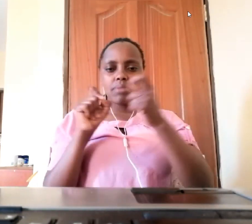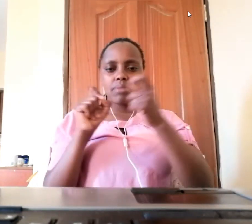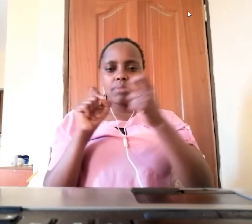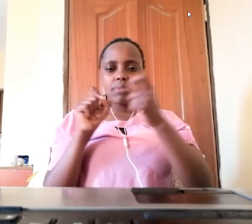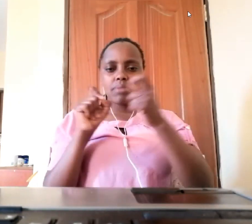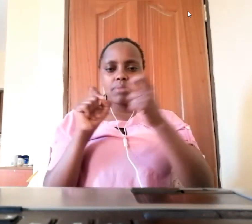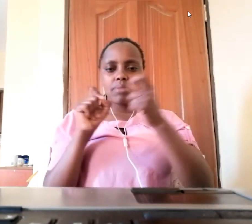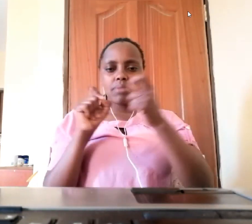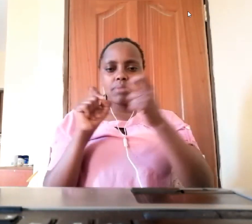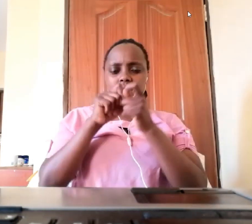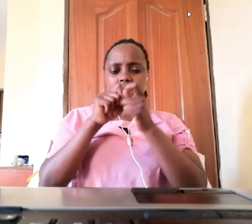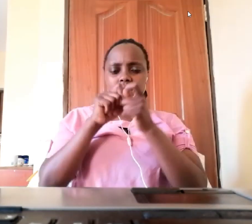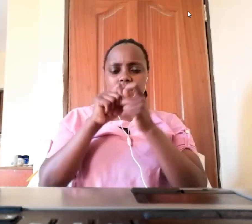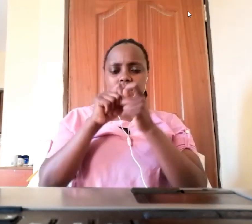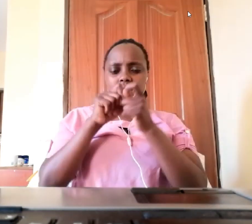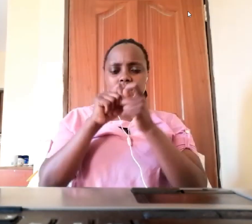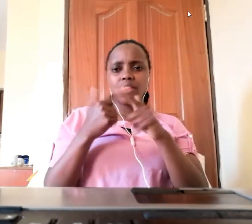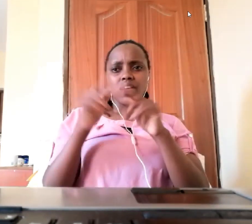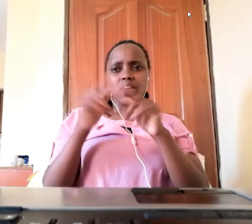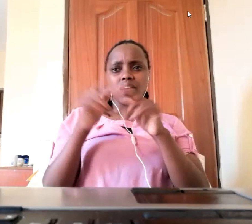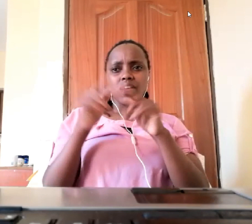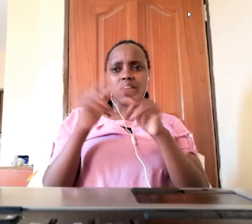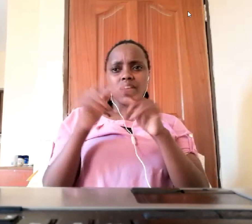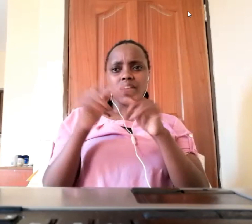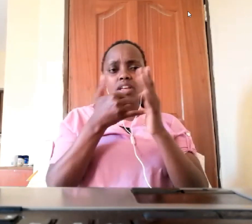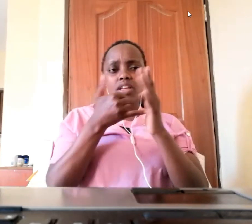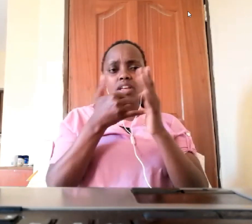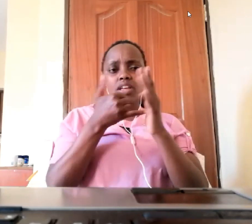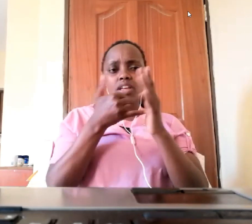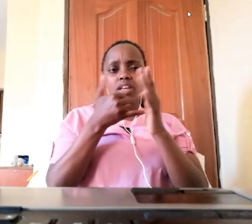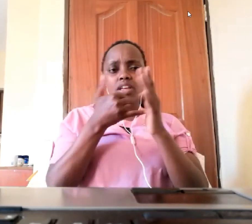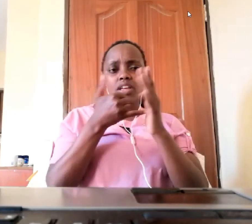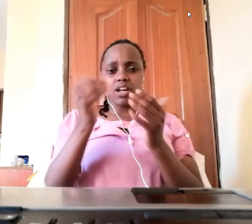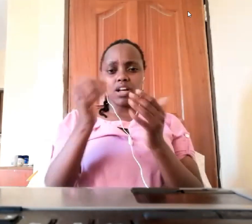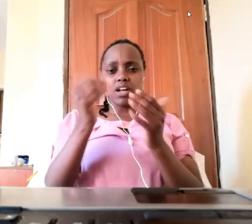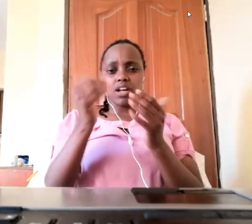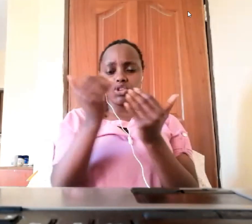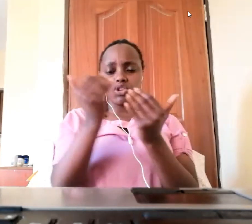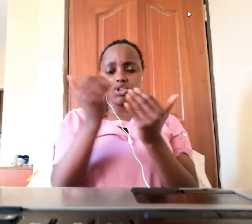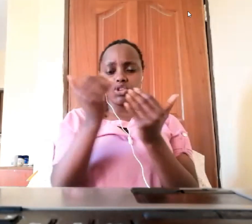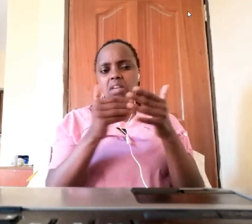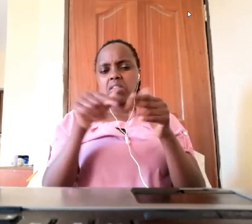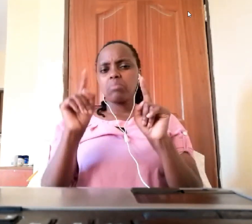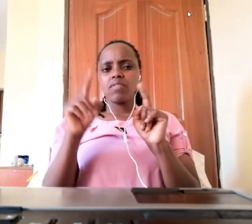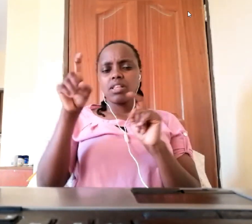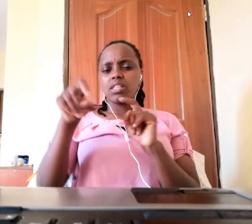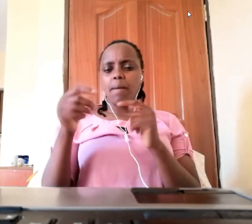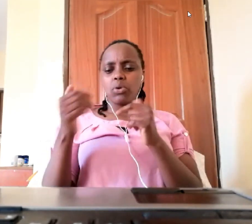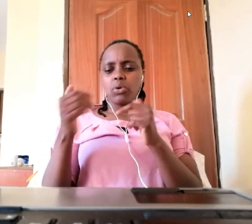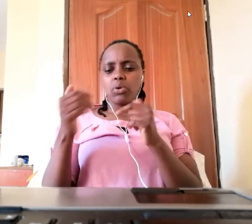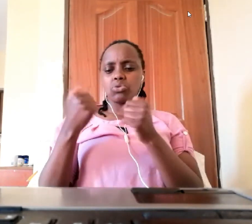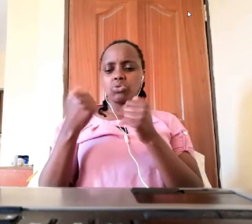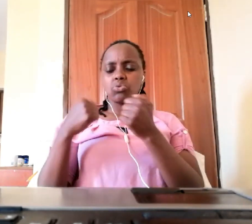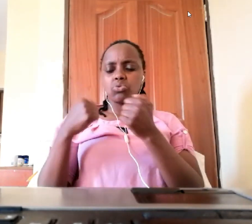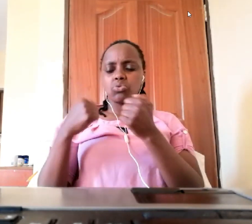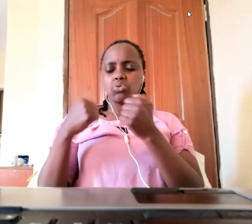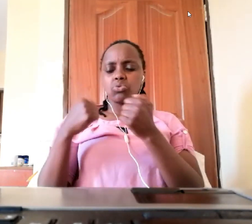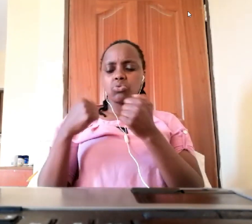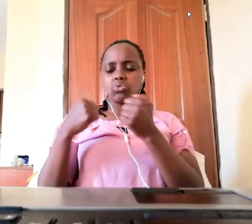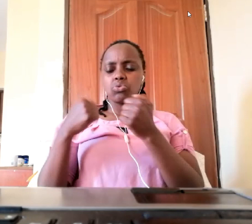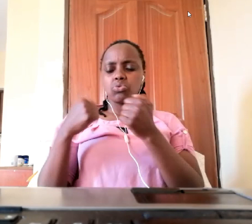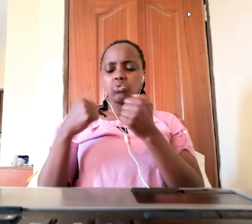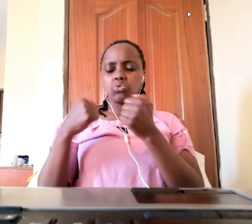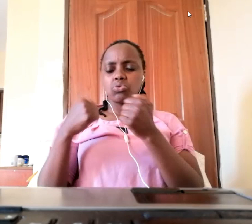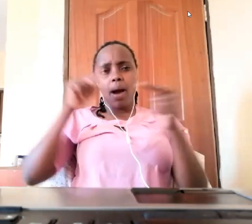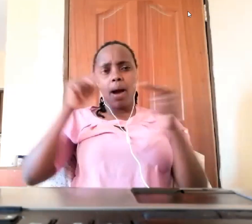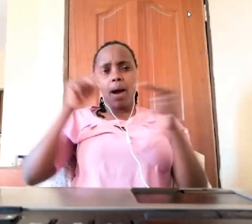ratified those treaties at the international level, which also includes the African Children's Charter, they should not act contrary to the very